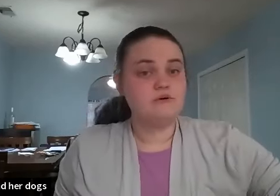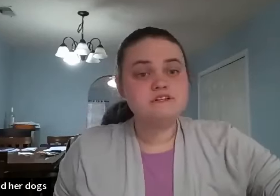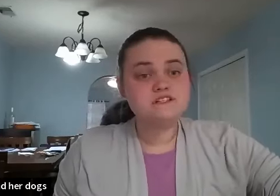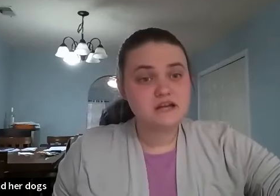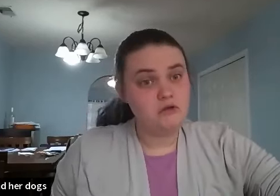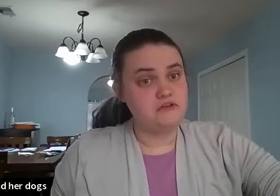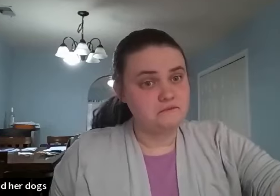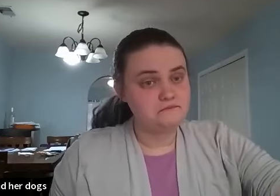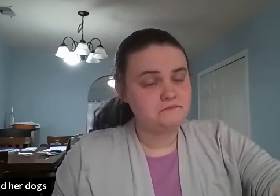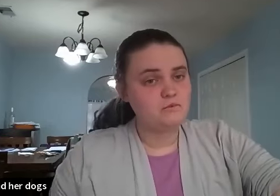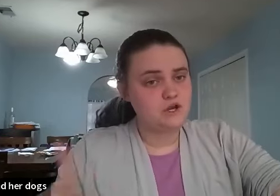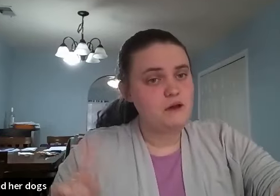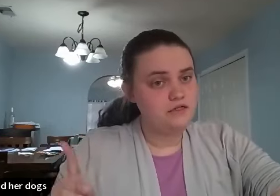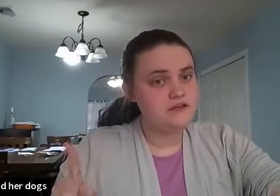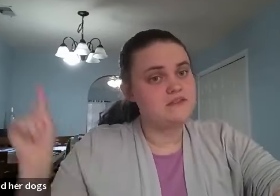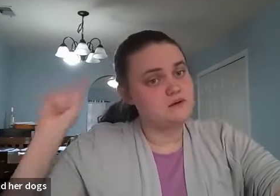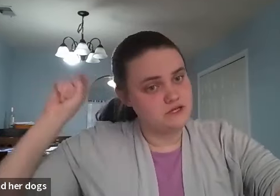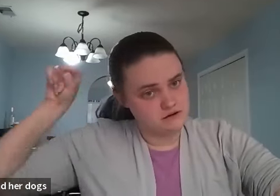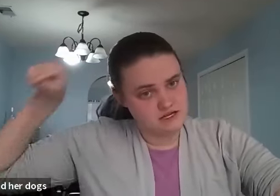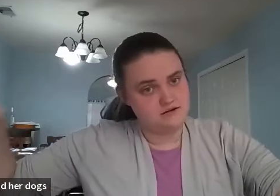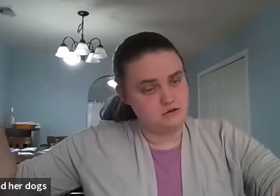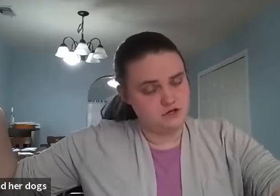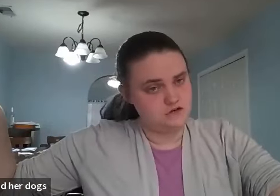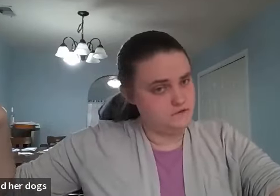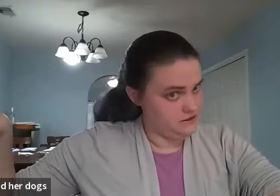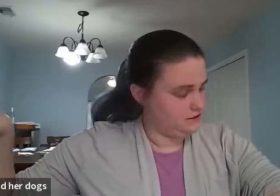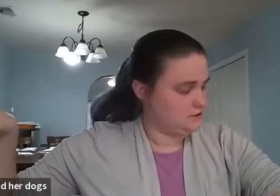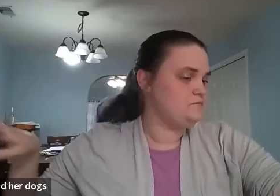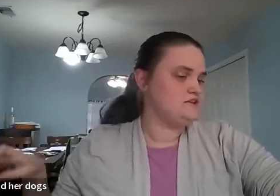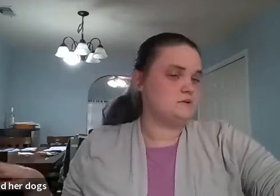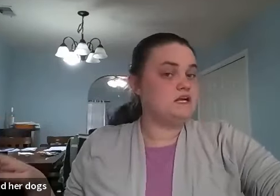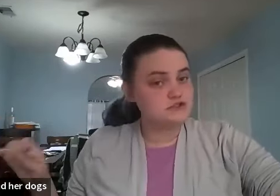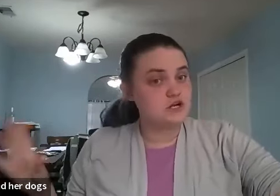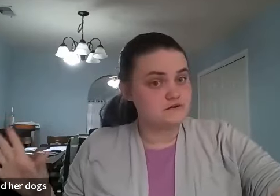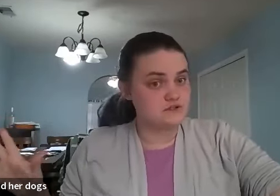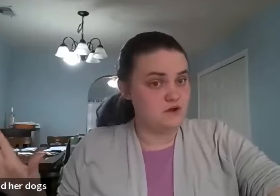always start healthy. We go healthy and then we go down to our junk food later. So we might do junk food tomorrow.